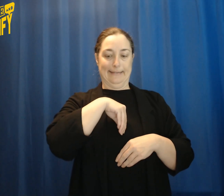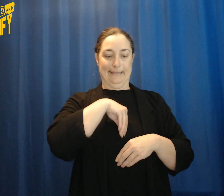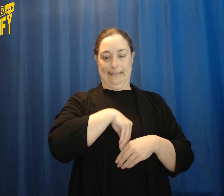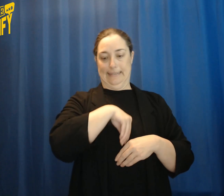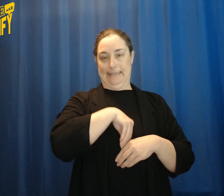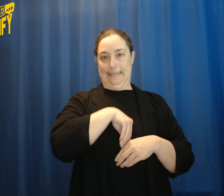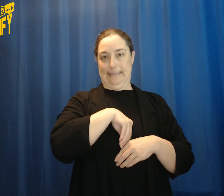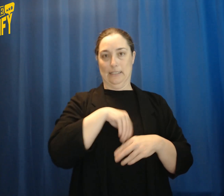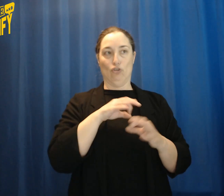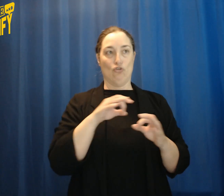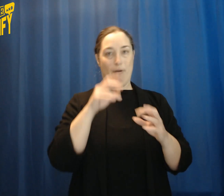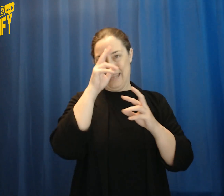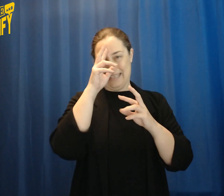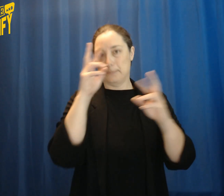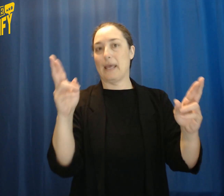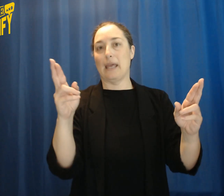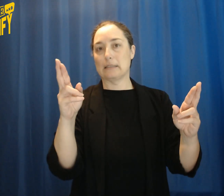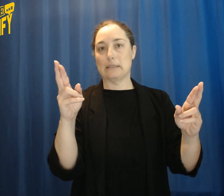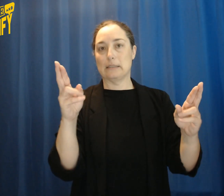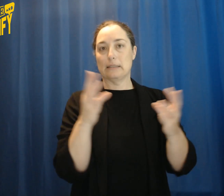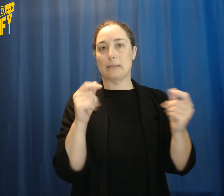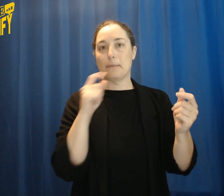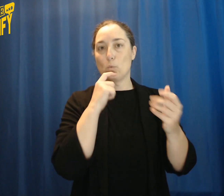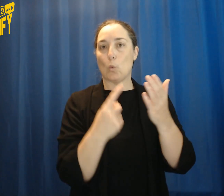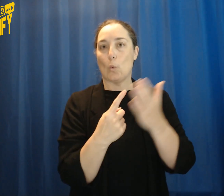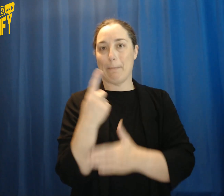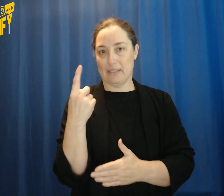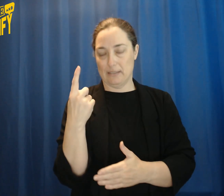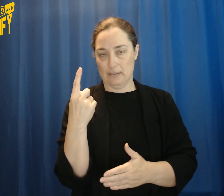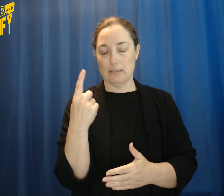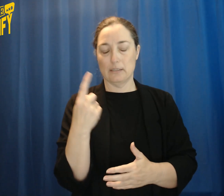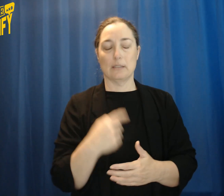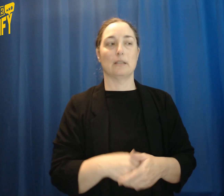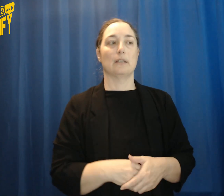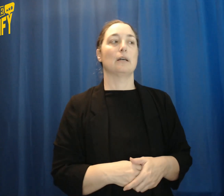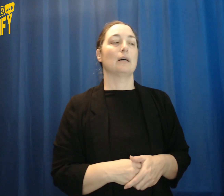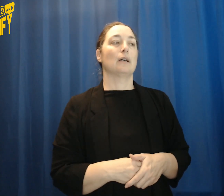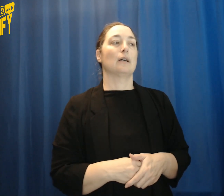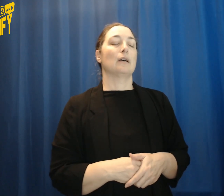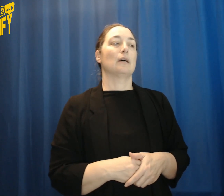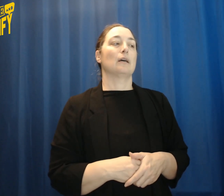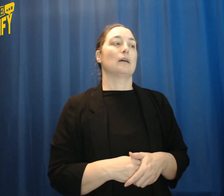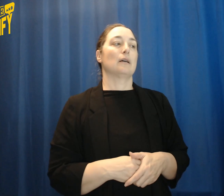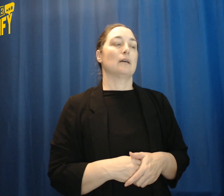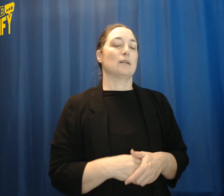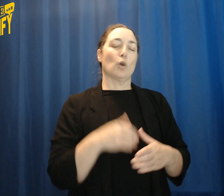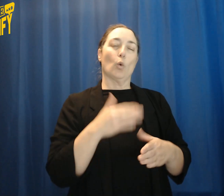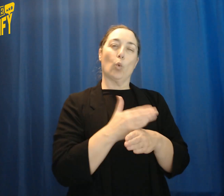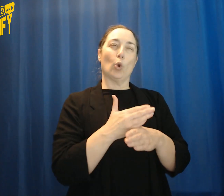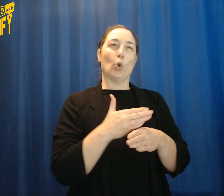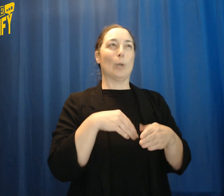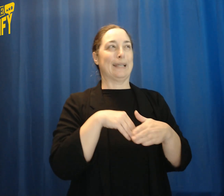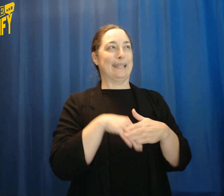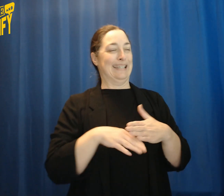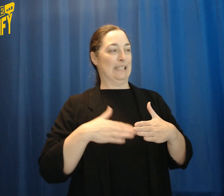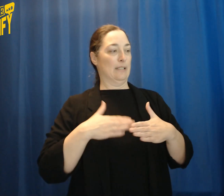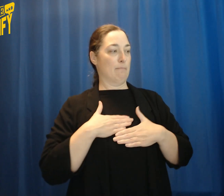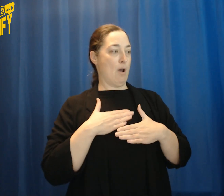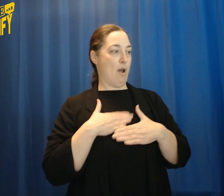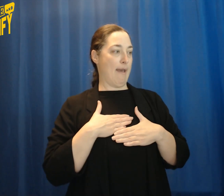to happen, like myself to do something, was working within my own, not only abilities, but